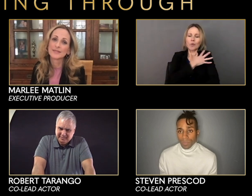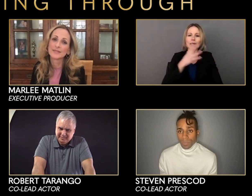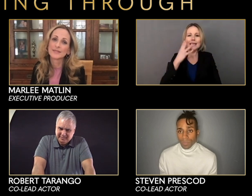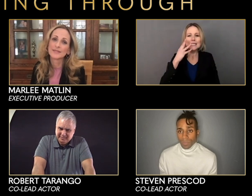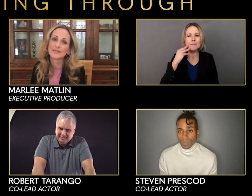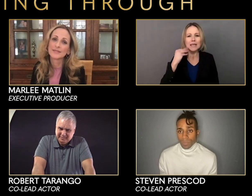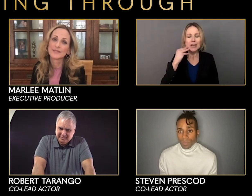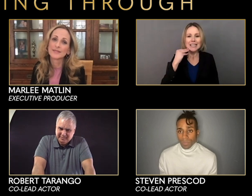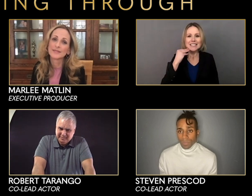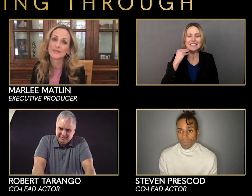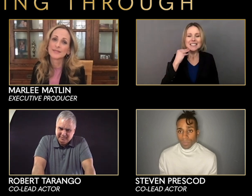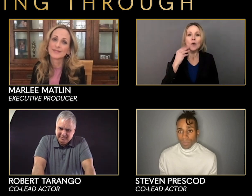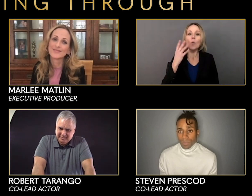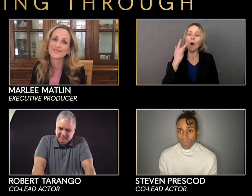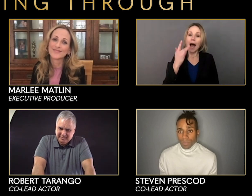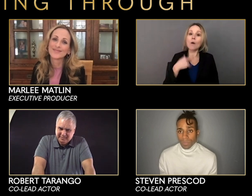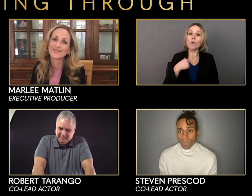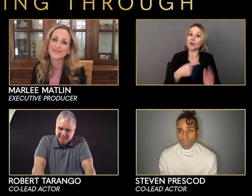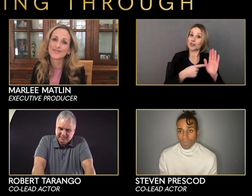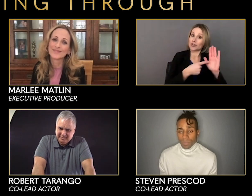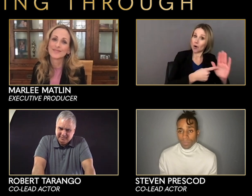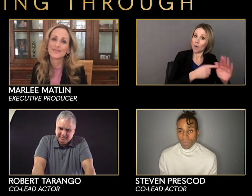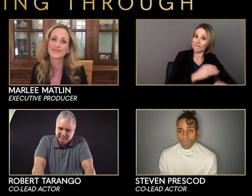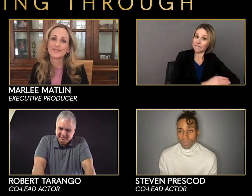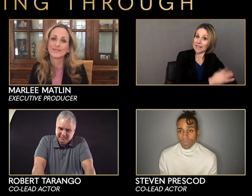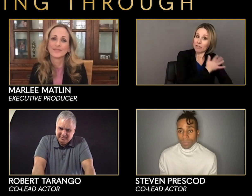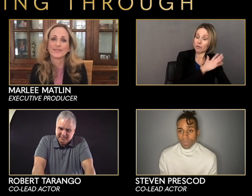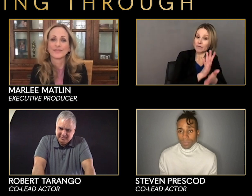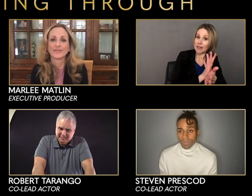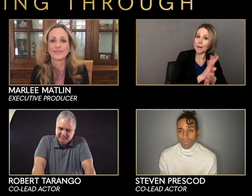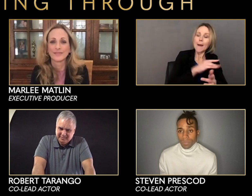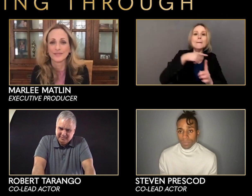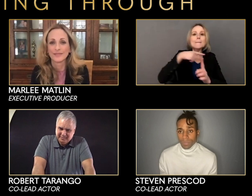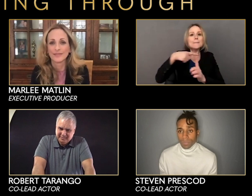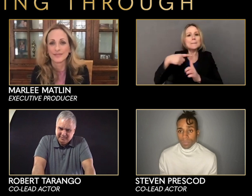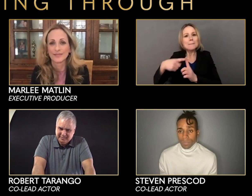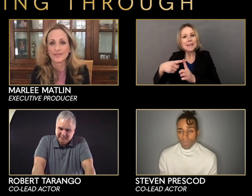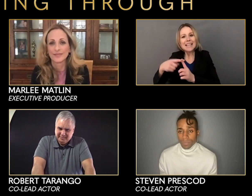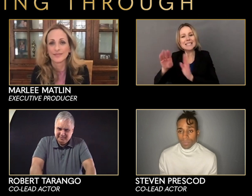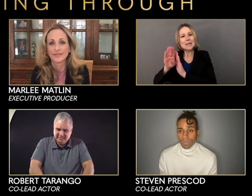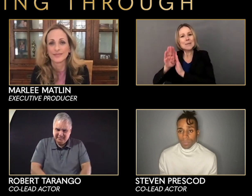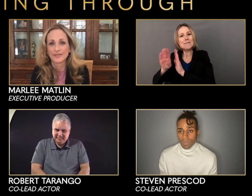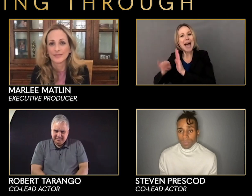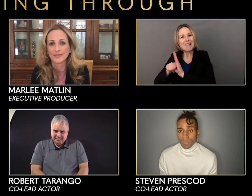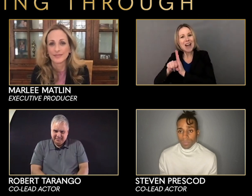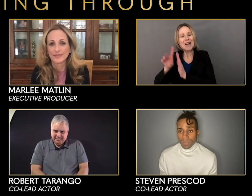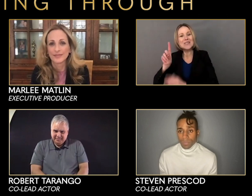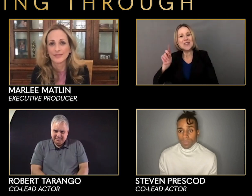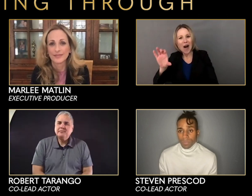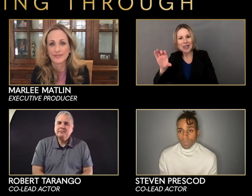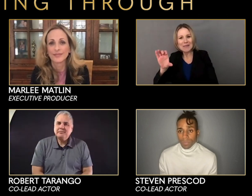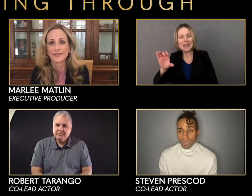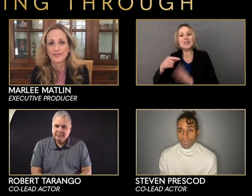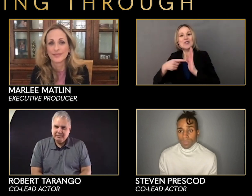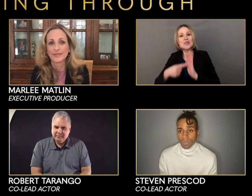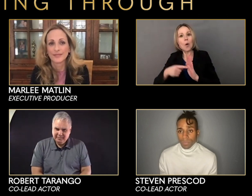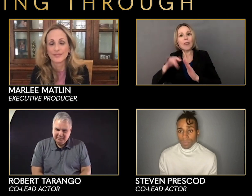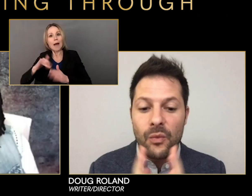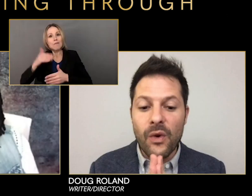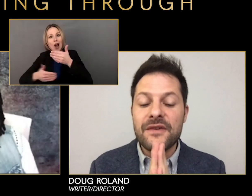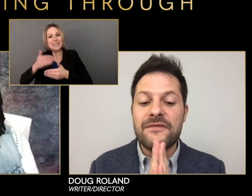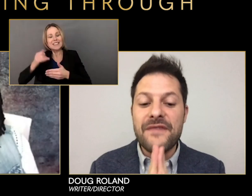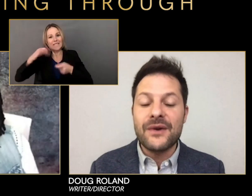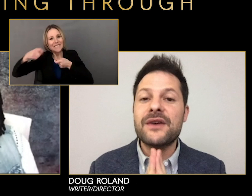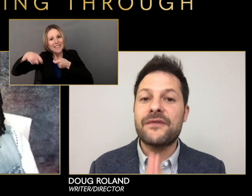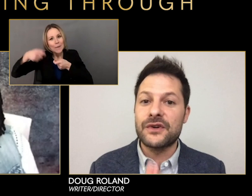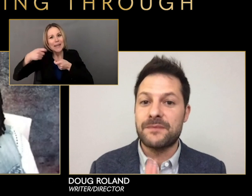we had a supporting documentary following the process of making the film that we'd screen as well, and then do a panel discussion and Q&A. And